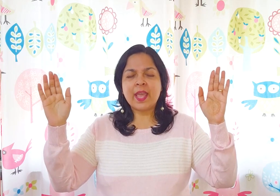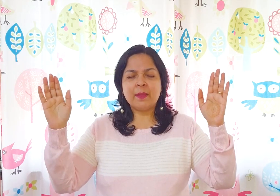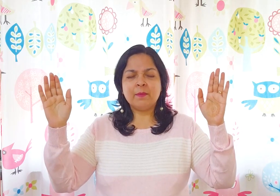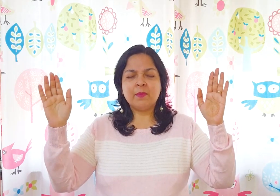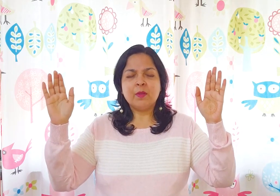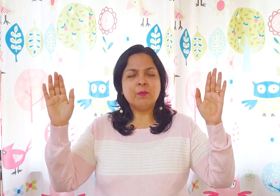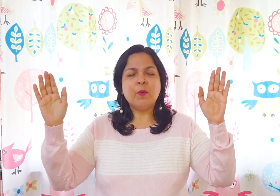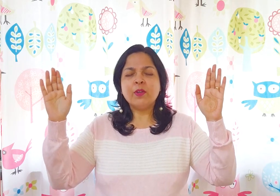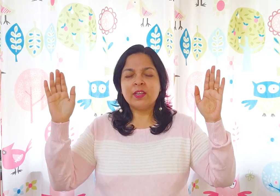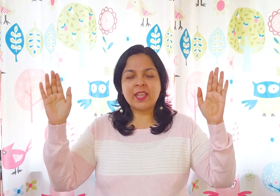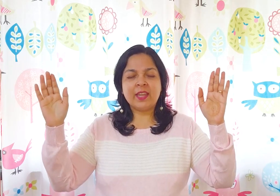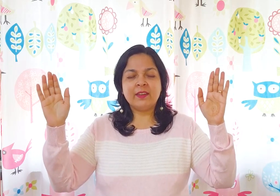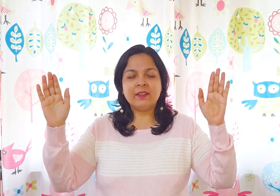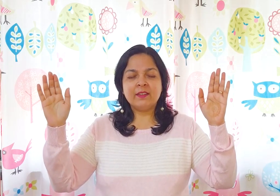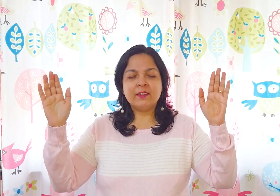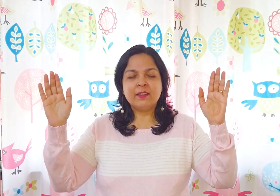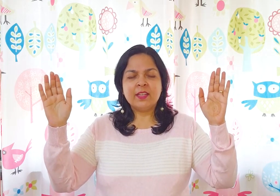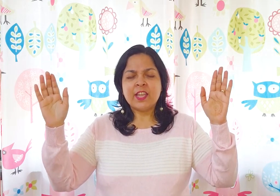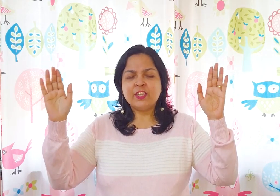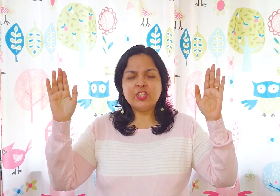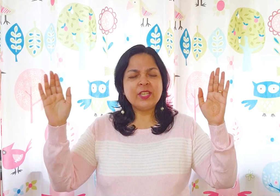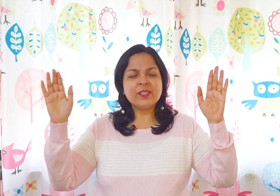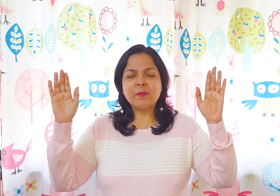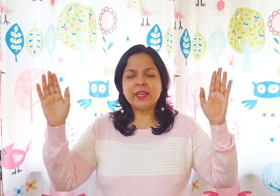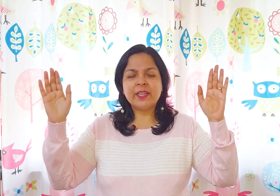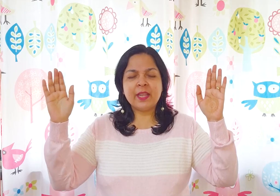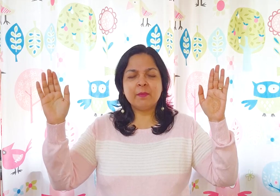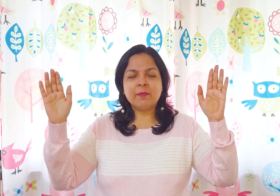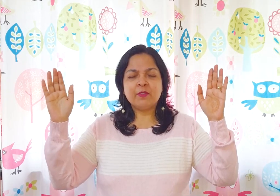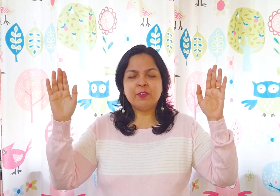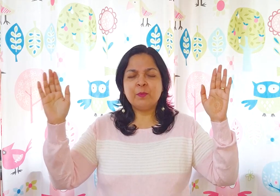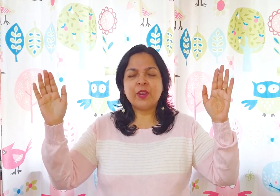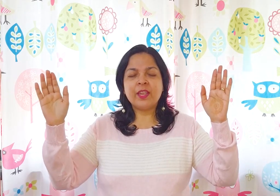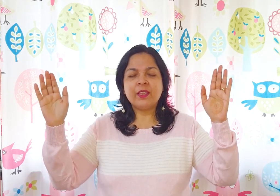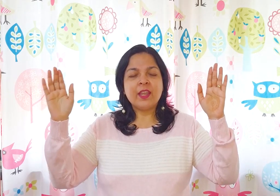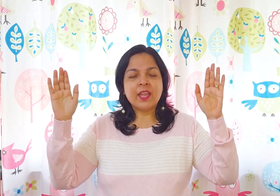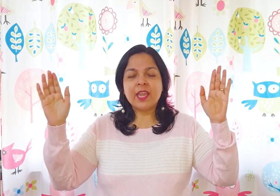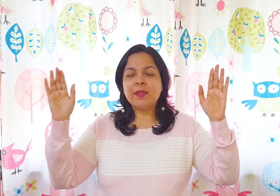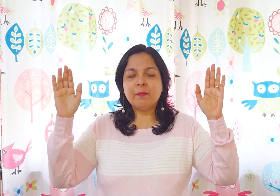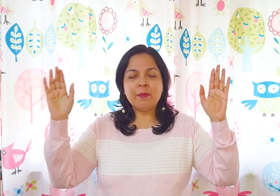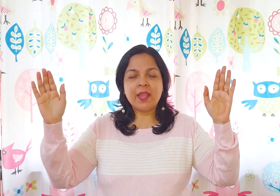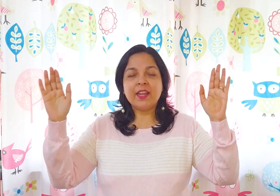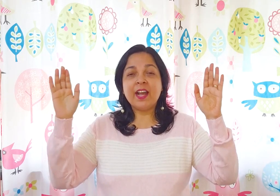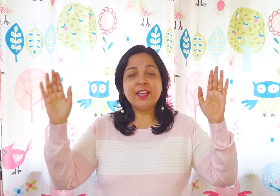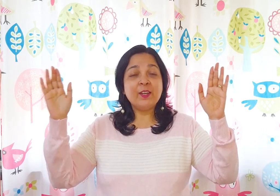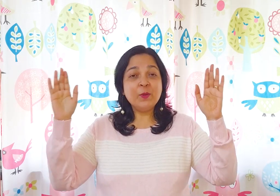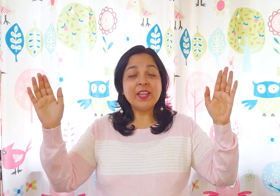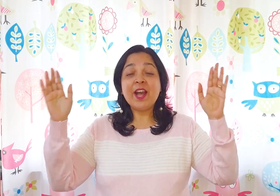Now I am born again. In Jesus' mighty name, we pray.